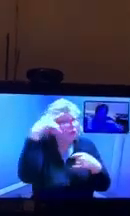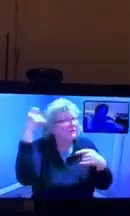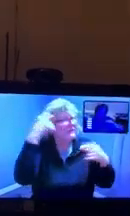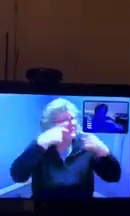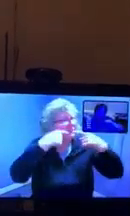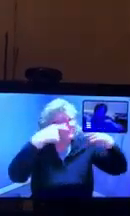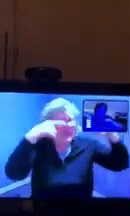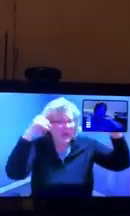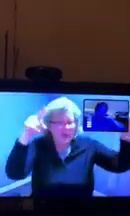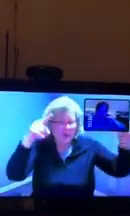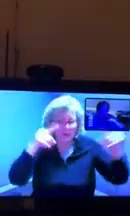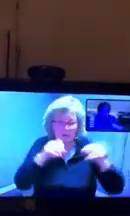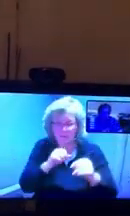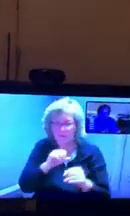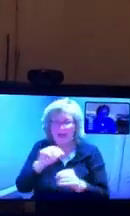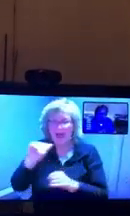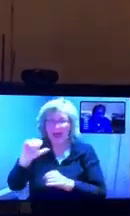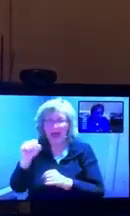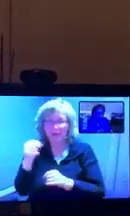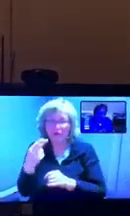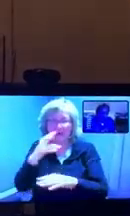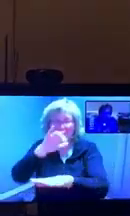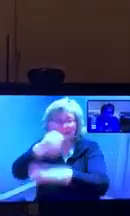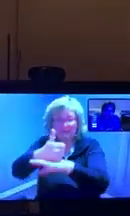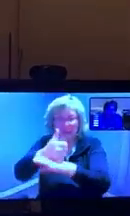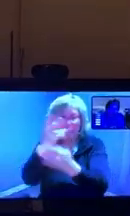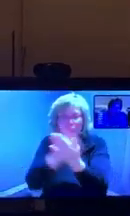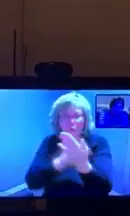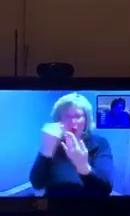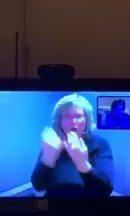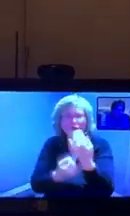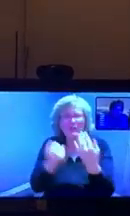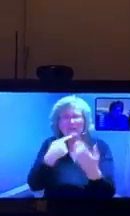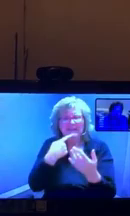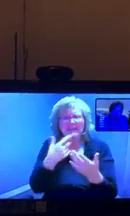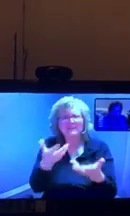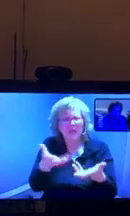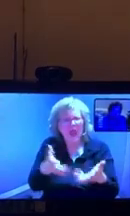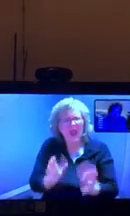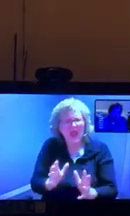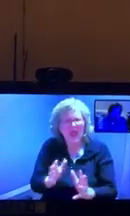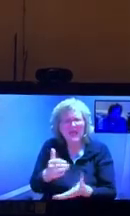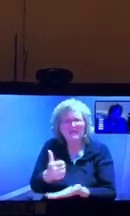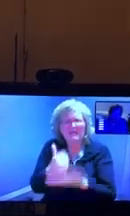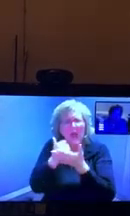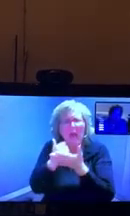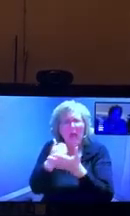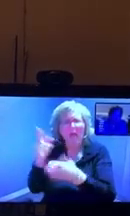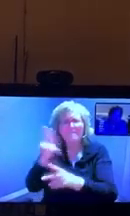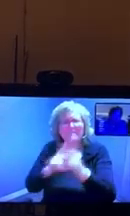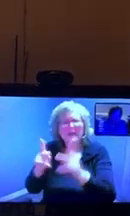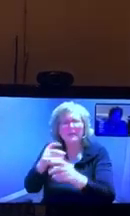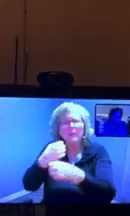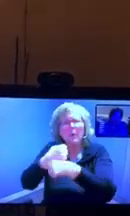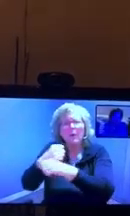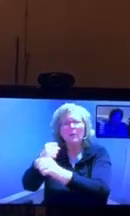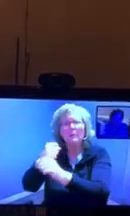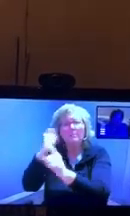Christopher, has put a project together that says, let's redeem dreams around the planet. Let's make a difference with people.